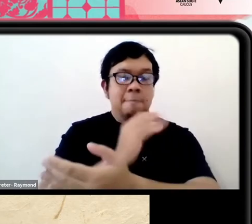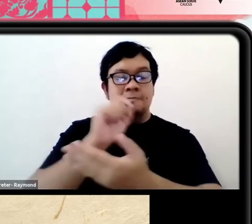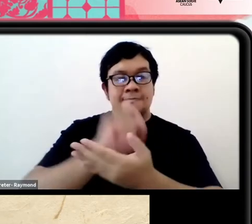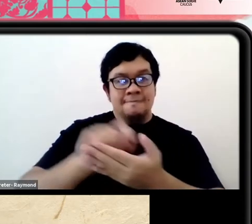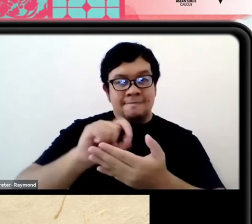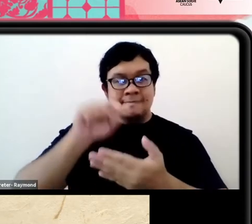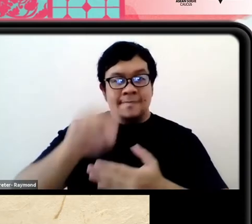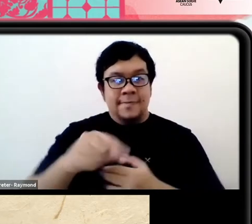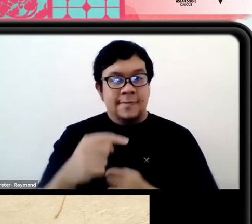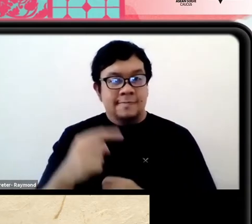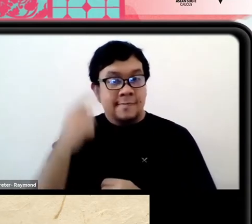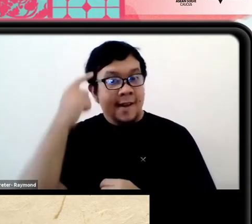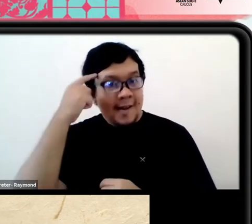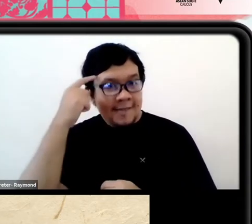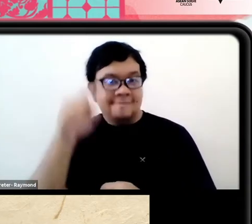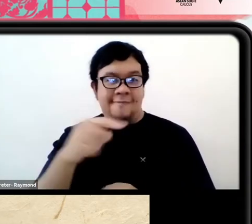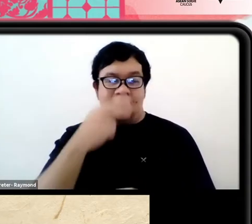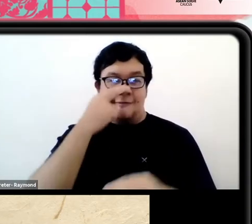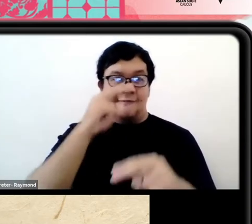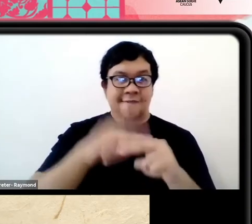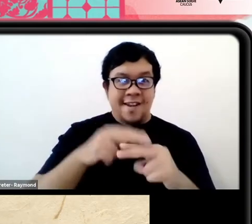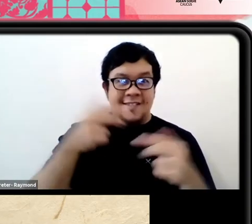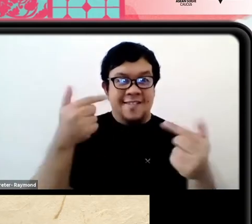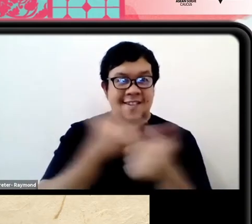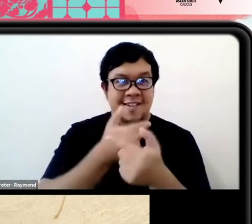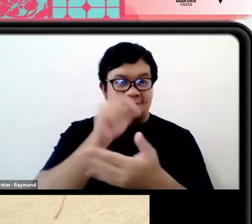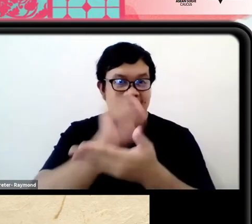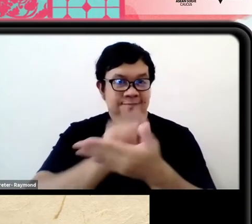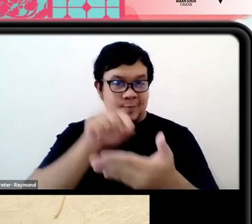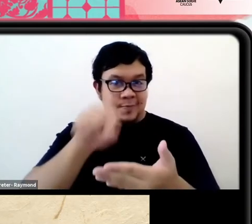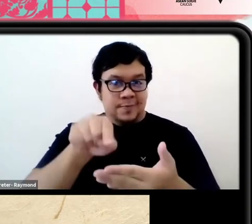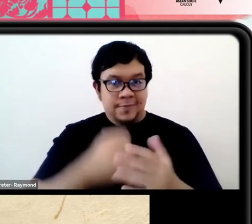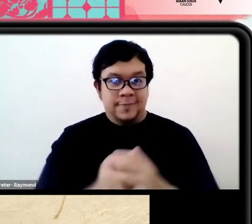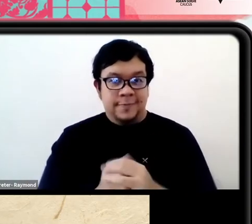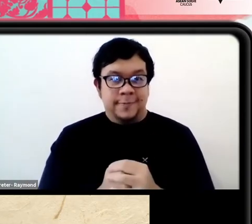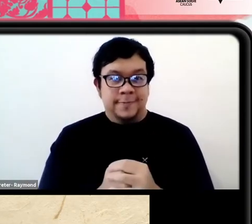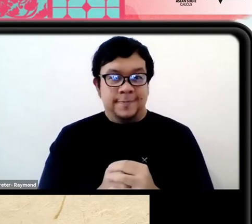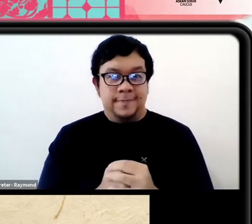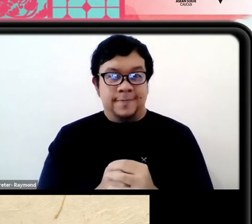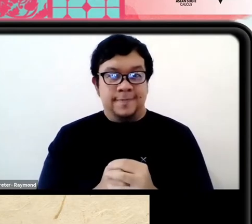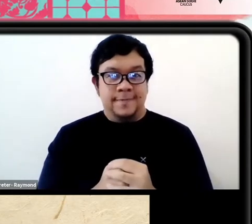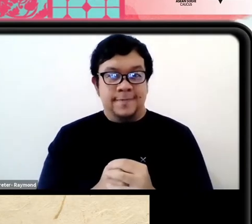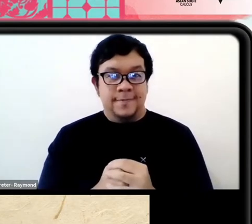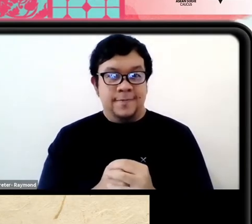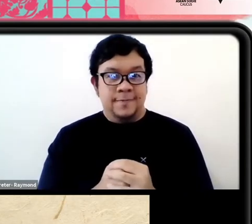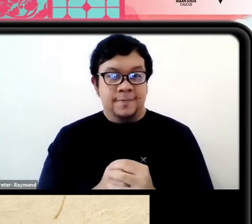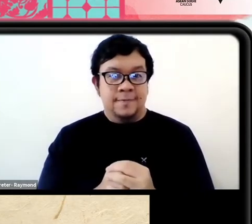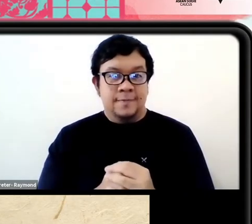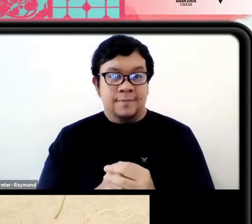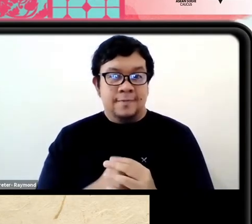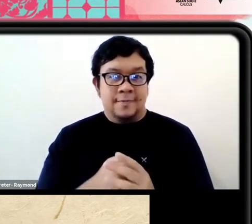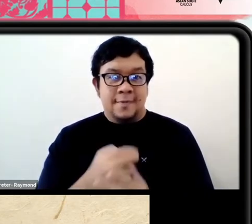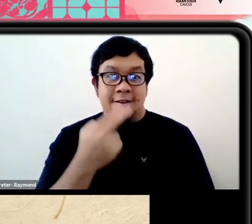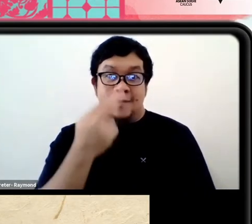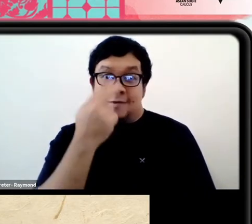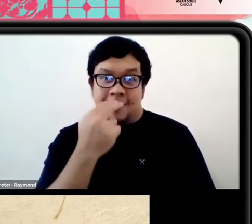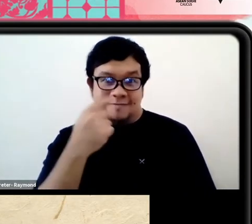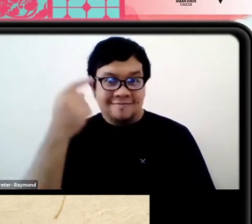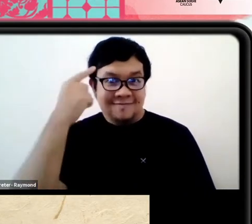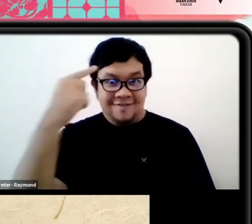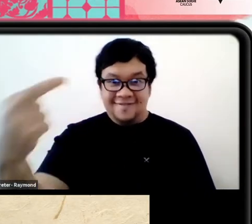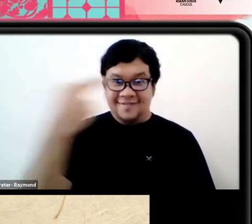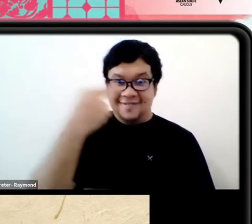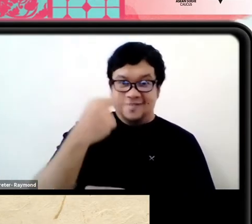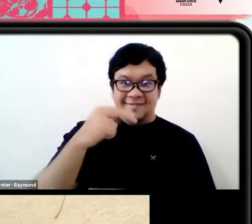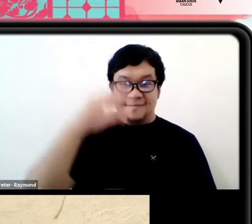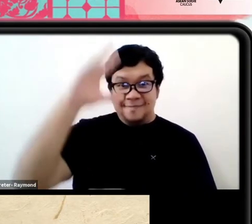the comedian who beat me in a roast battle for saying I look like a man, which is funny, but not for the reason that he thought. And the